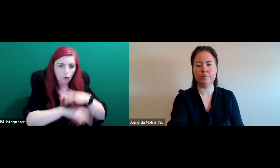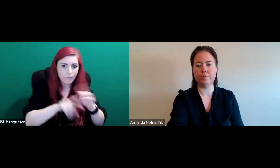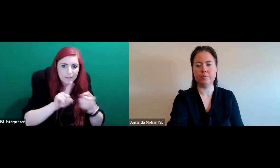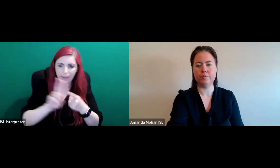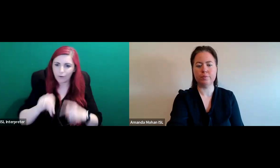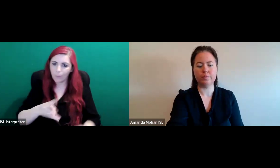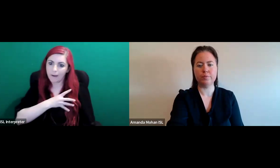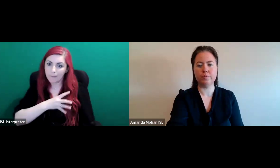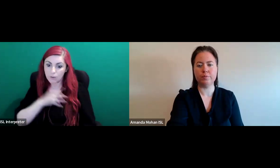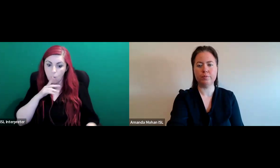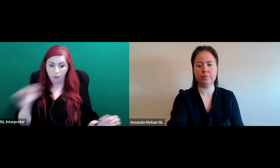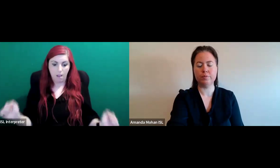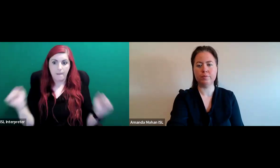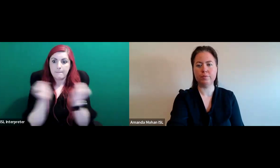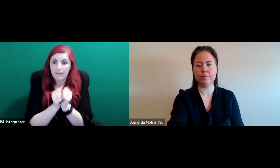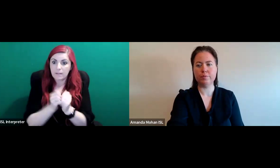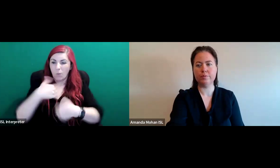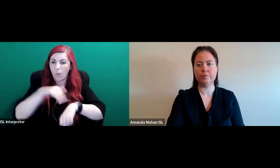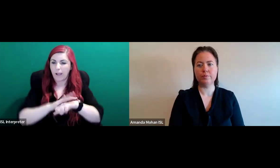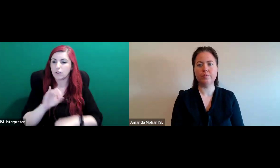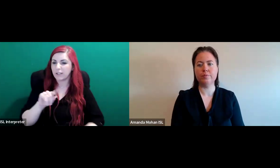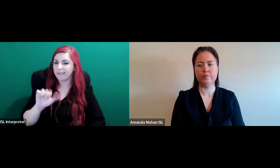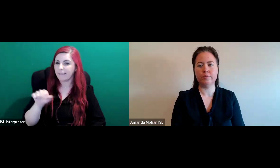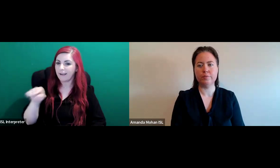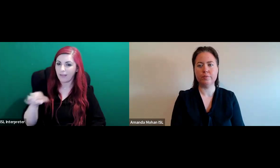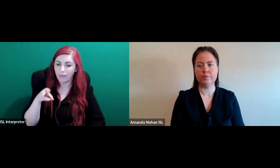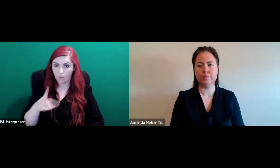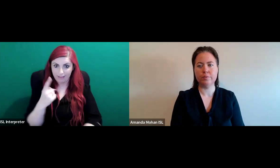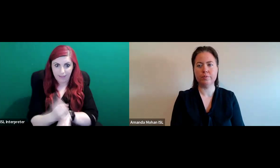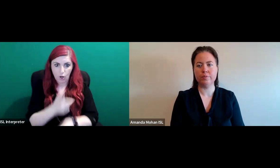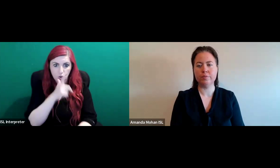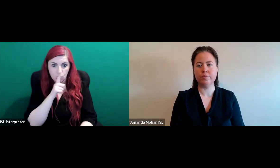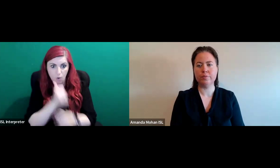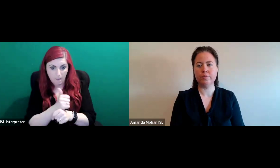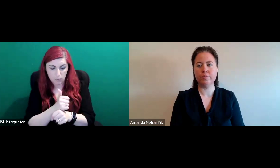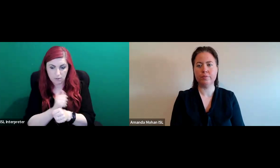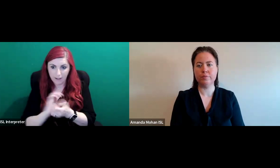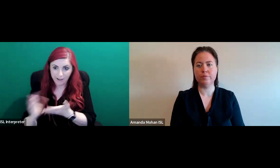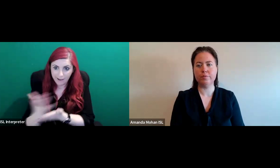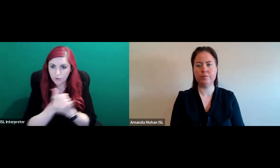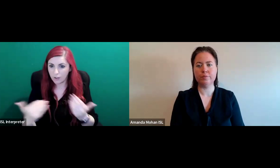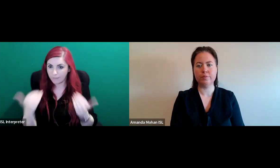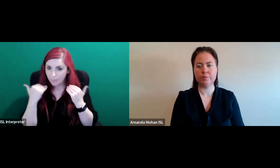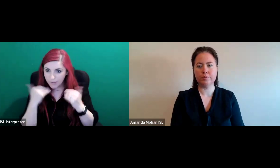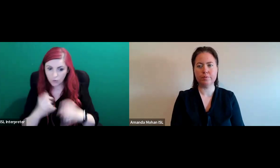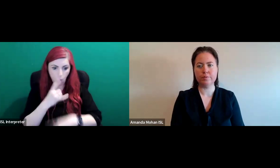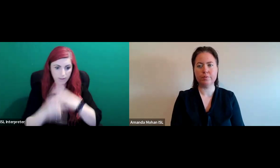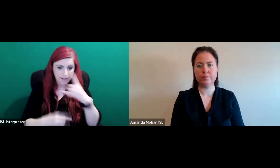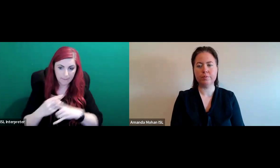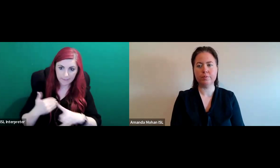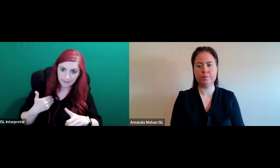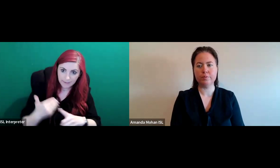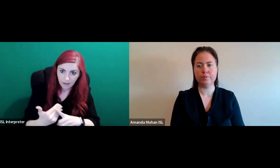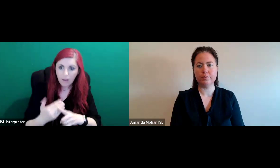committee, where they meet in Geneva and they discuss what has happened overall, in this timeline, they